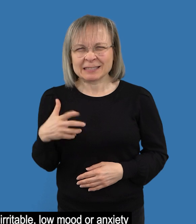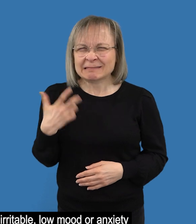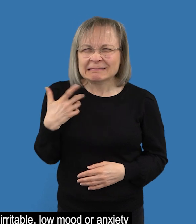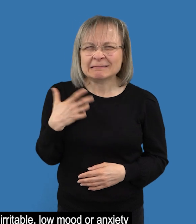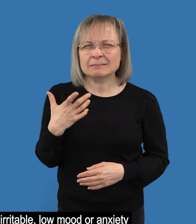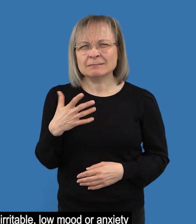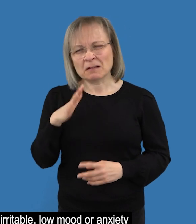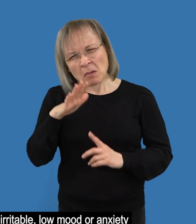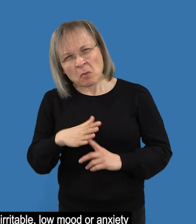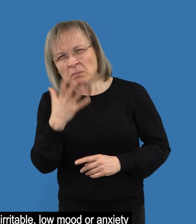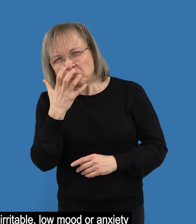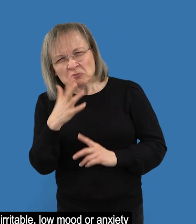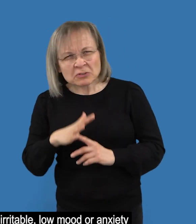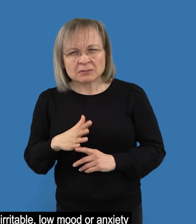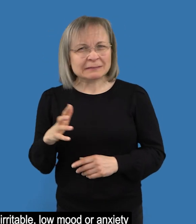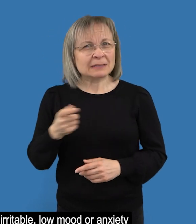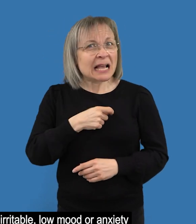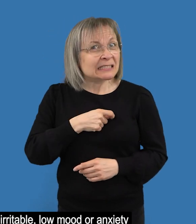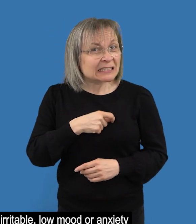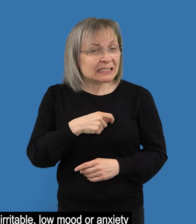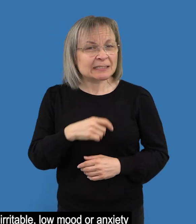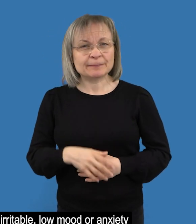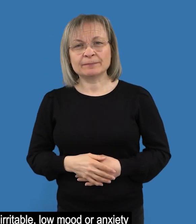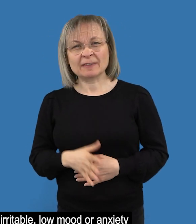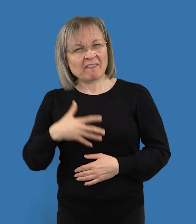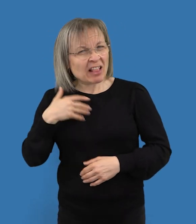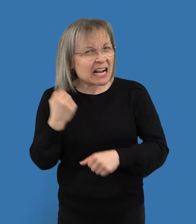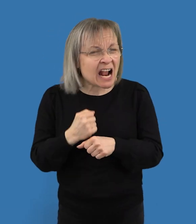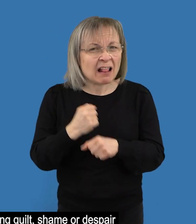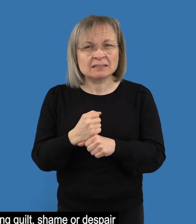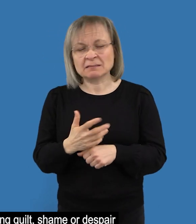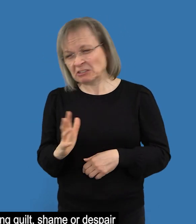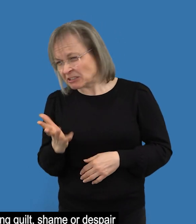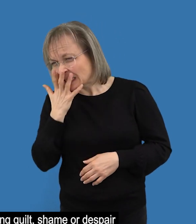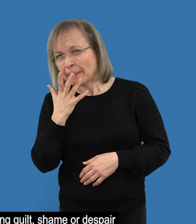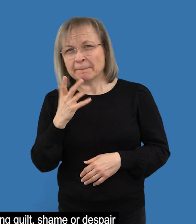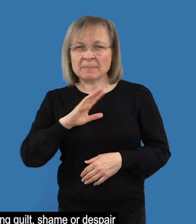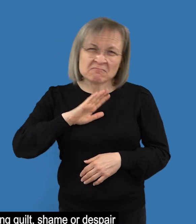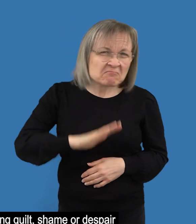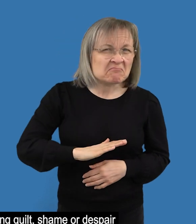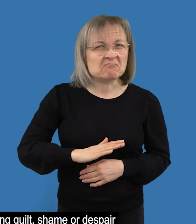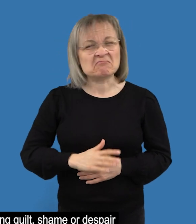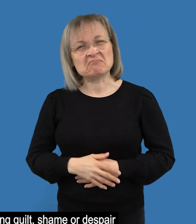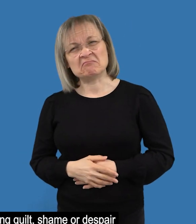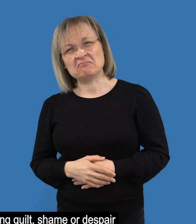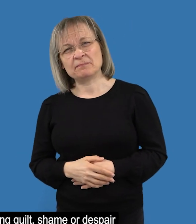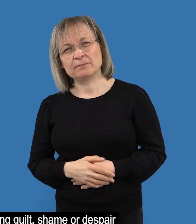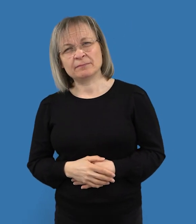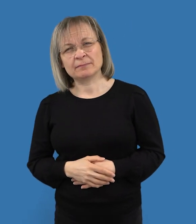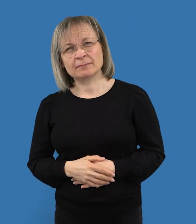Feeling irritable, low mood or anxiety. Feeling guilt, shame or despair.